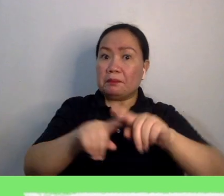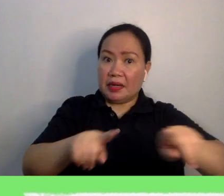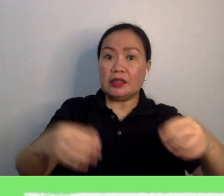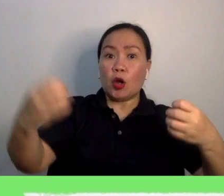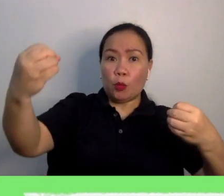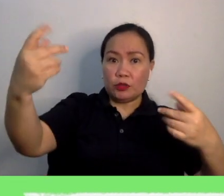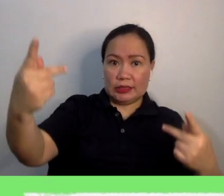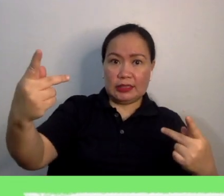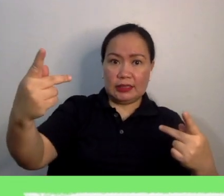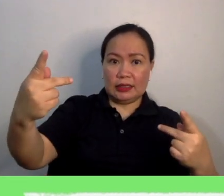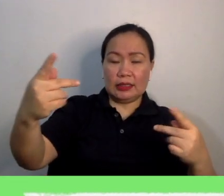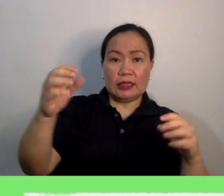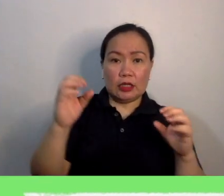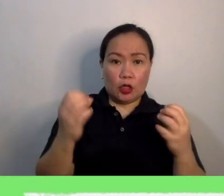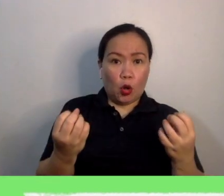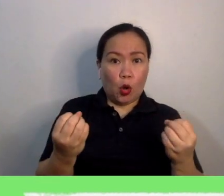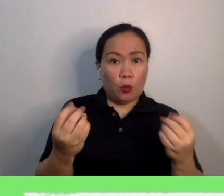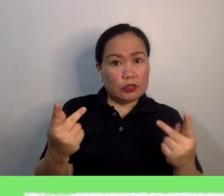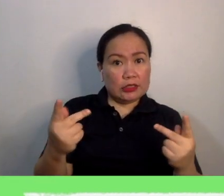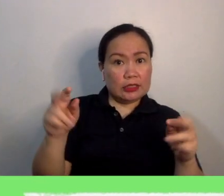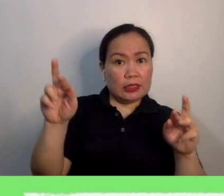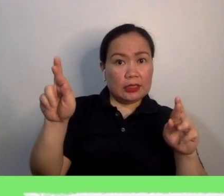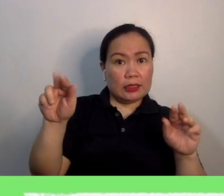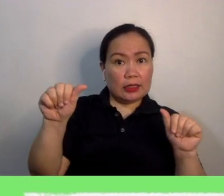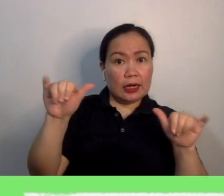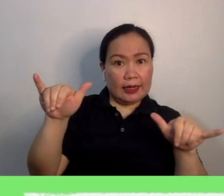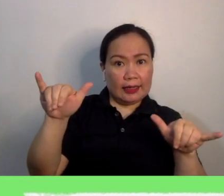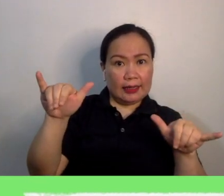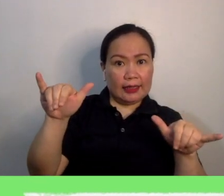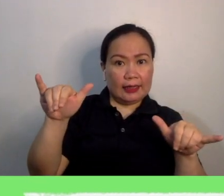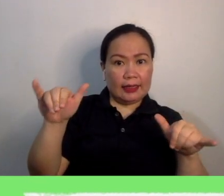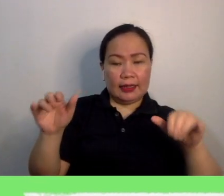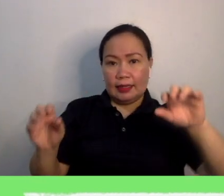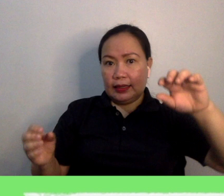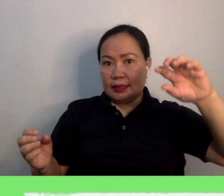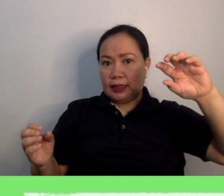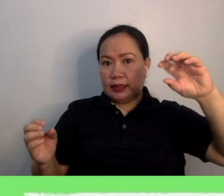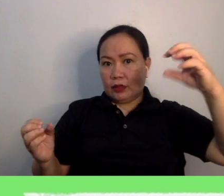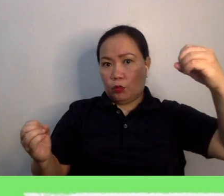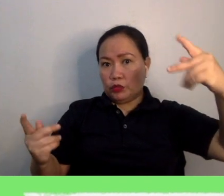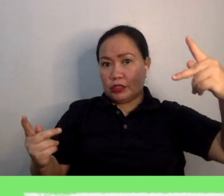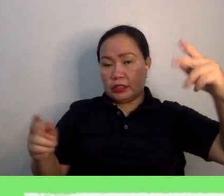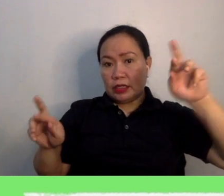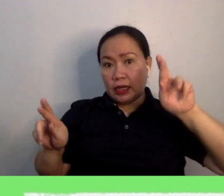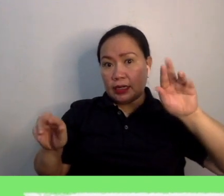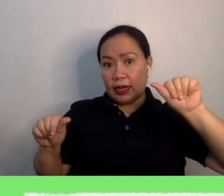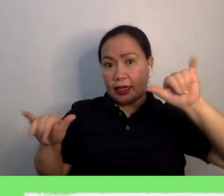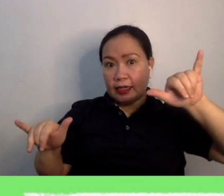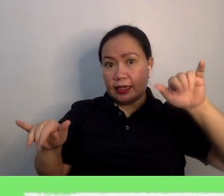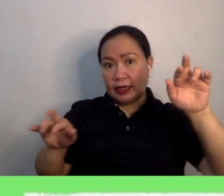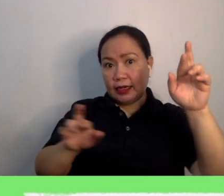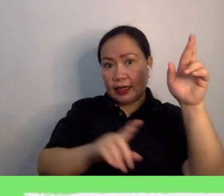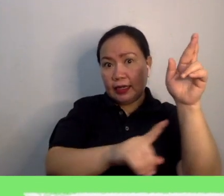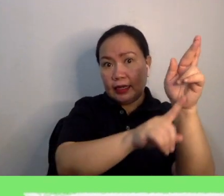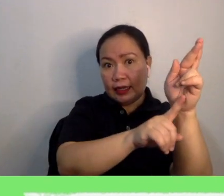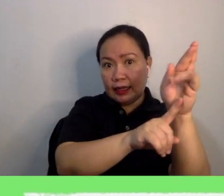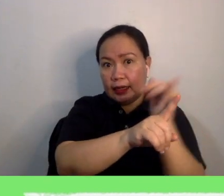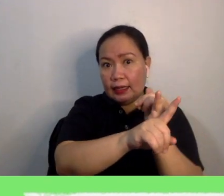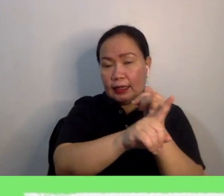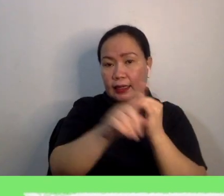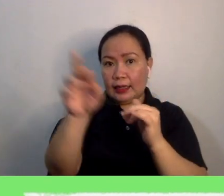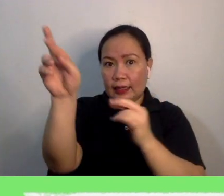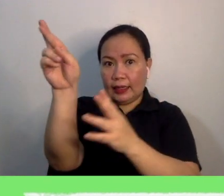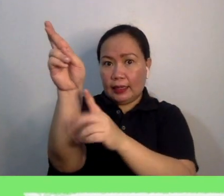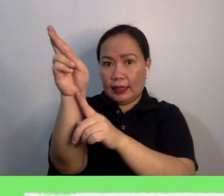opposite rays. Ito rin po, side ni angle 4, side ni angle 2, opposite rays po yan. Okay, so yun po